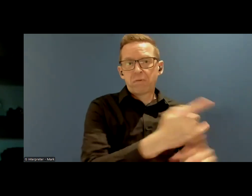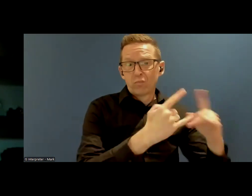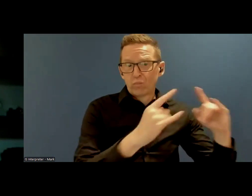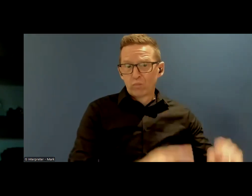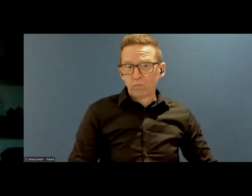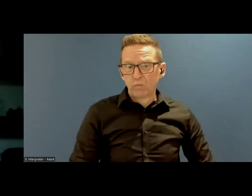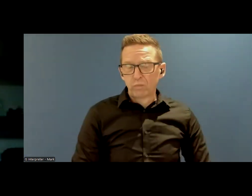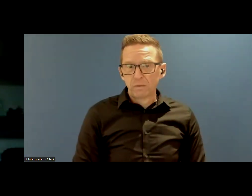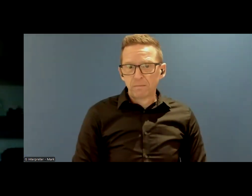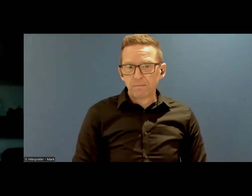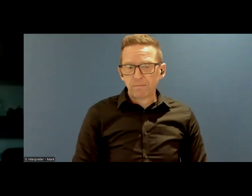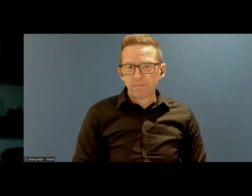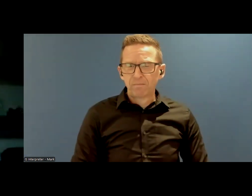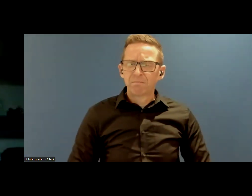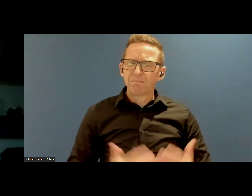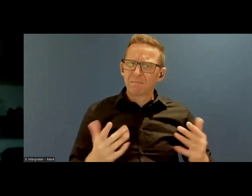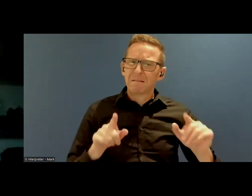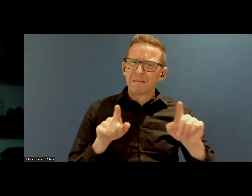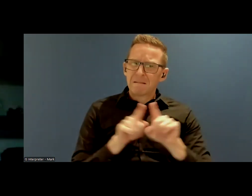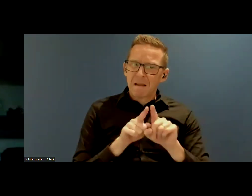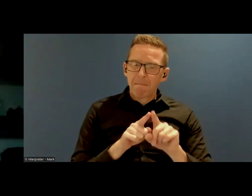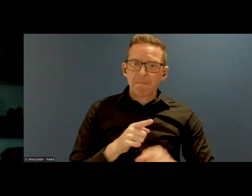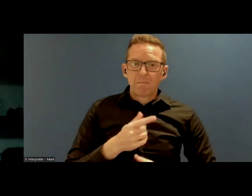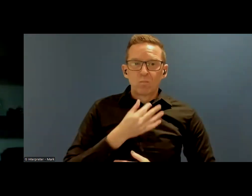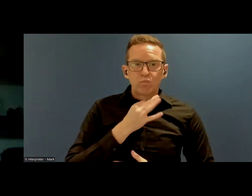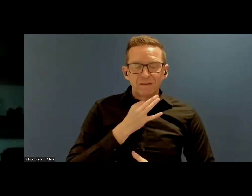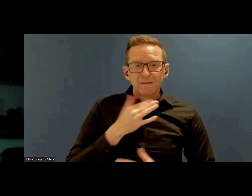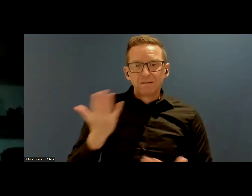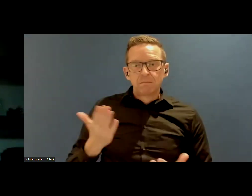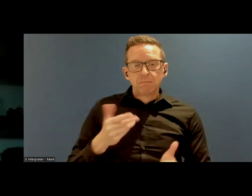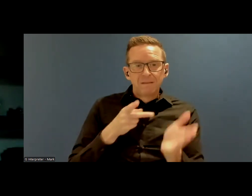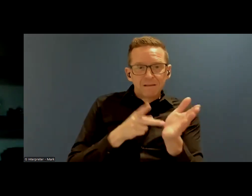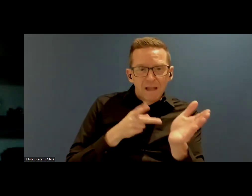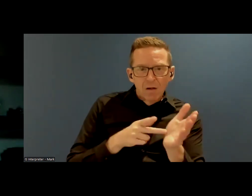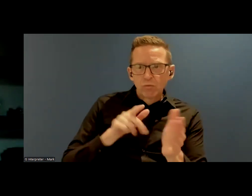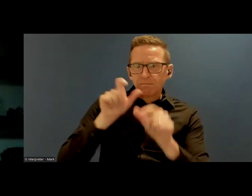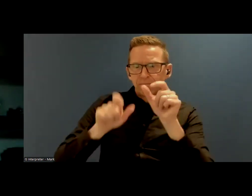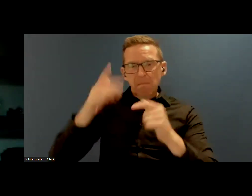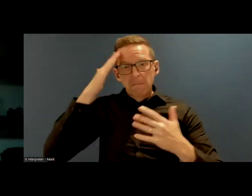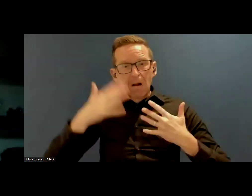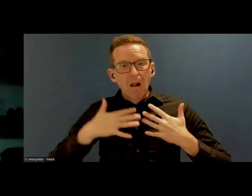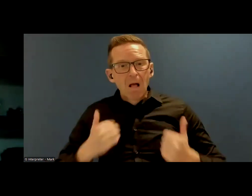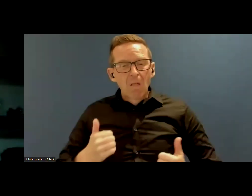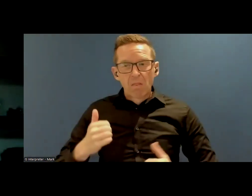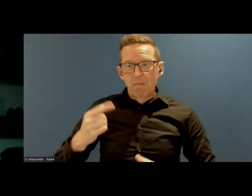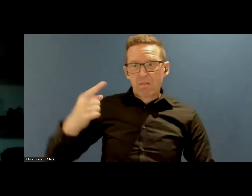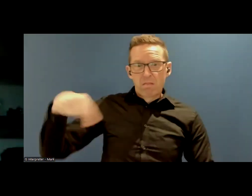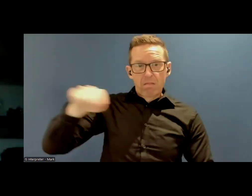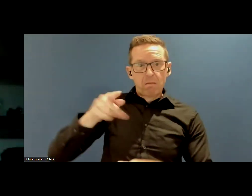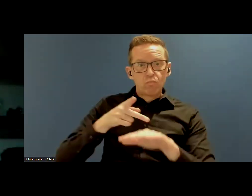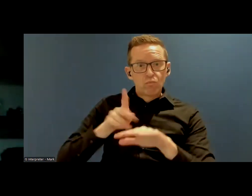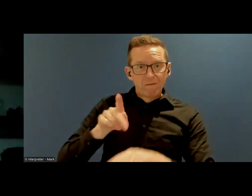Again, we run the risk that psychiatrists, physicians, other type of professionals